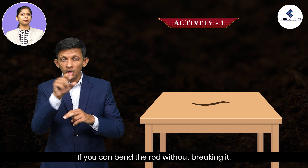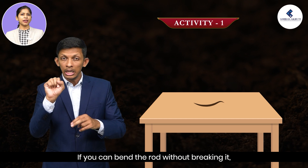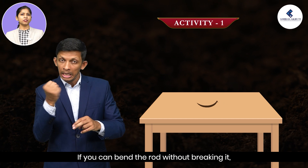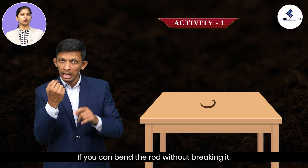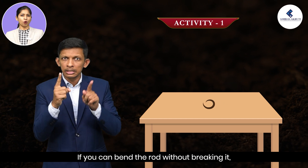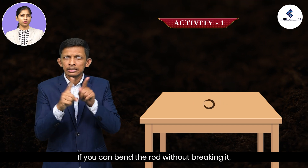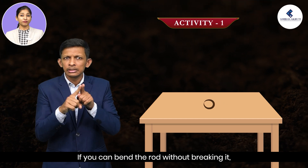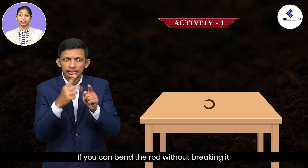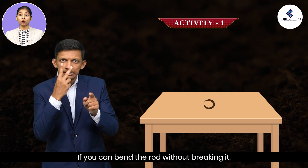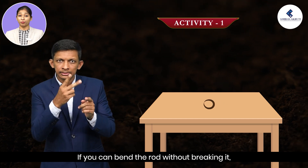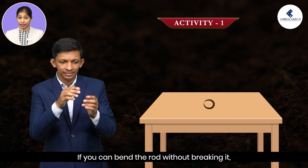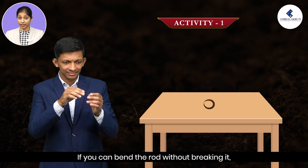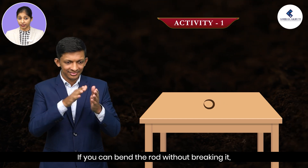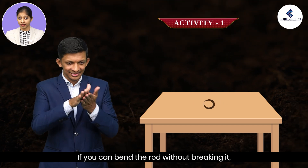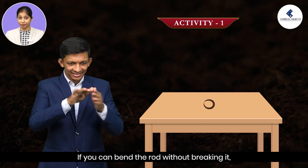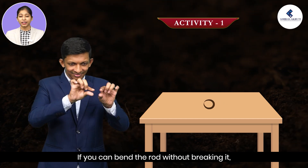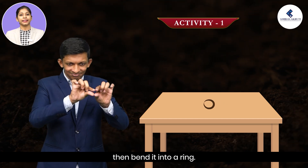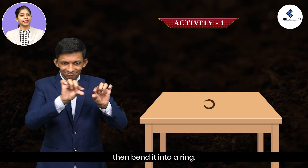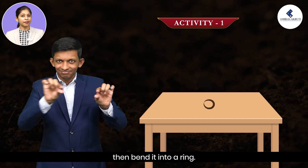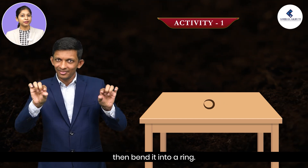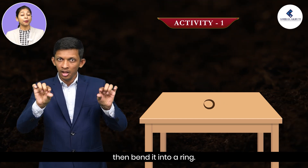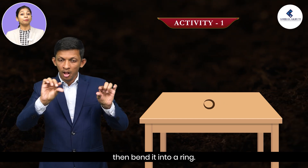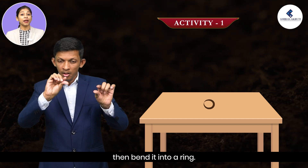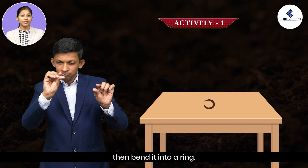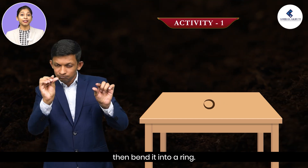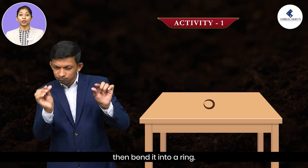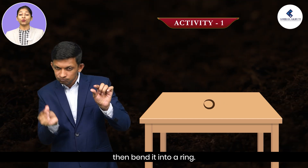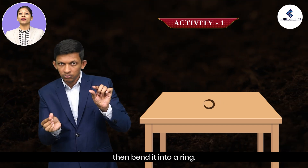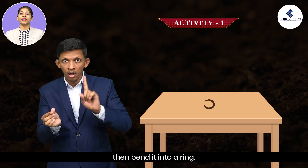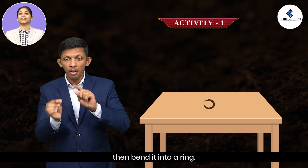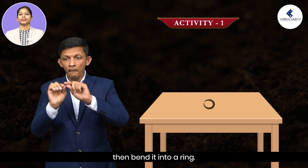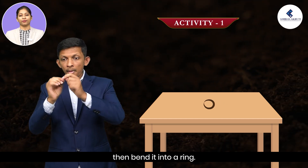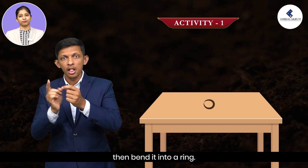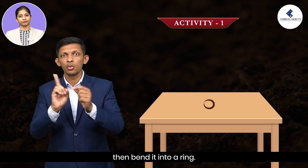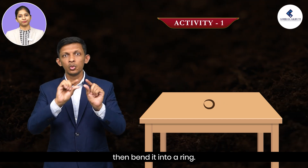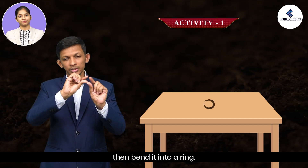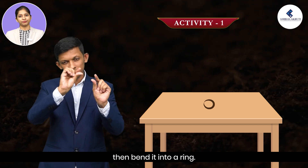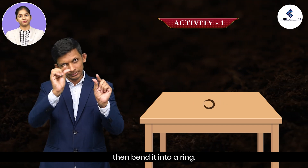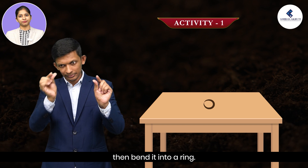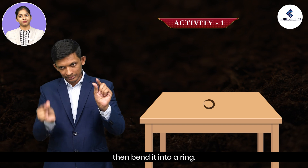If you can bend the rod without breaking it, then bend it into a ring.